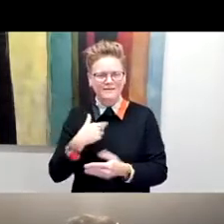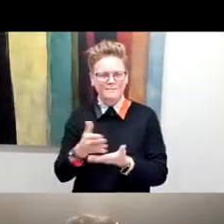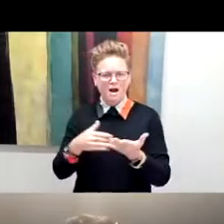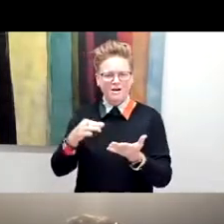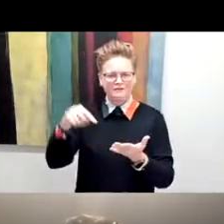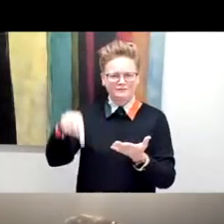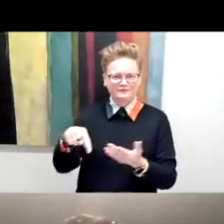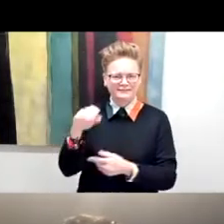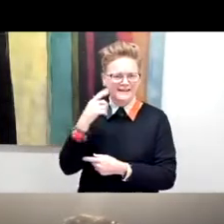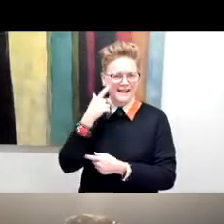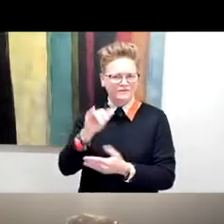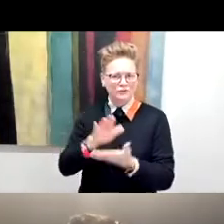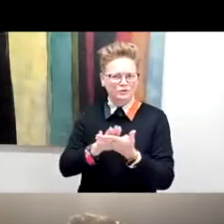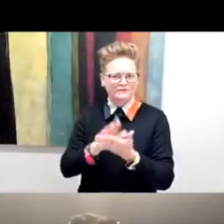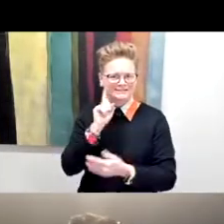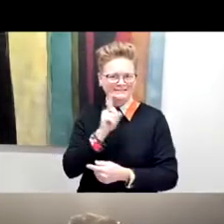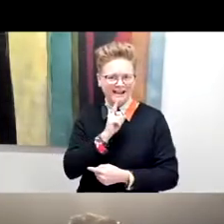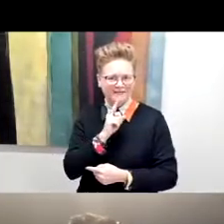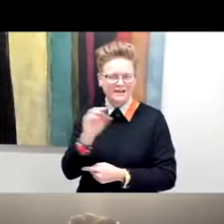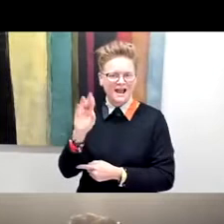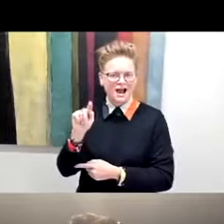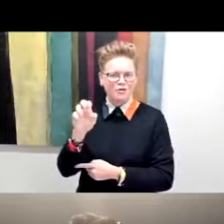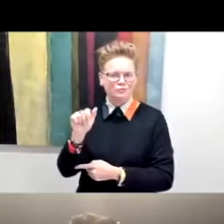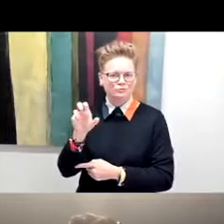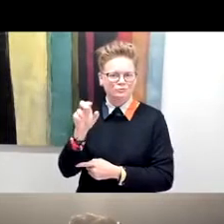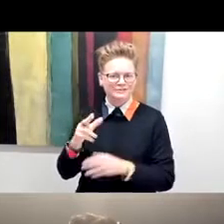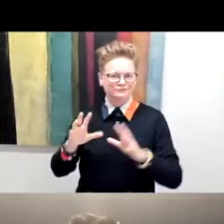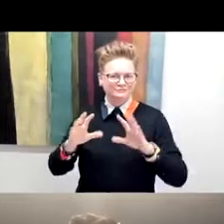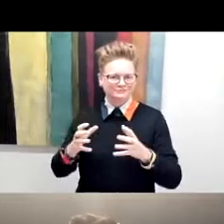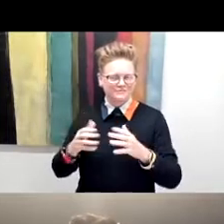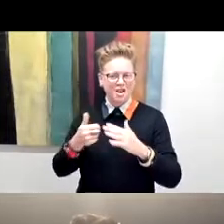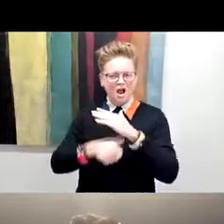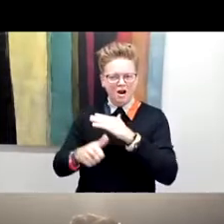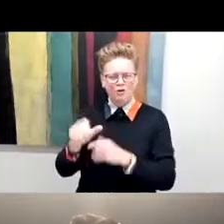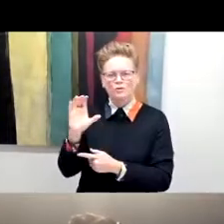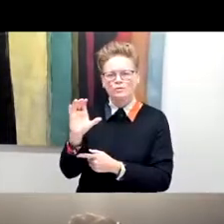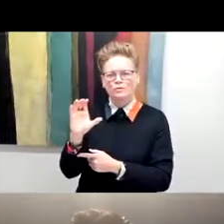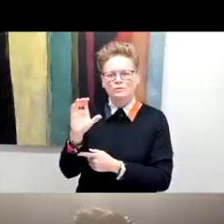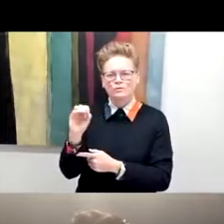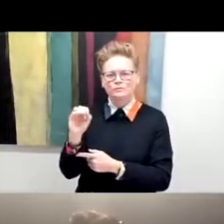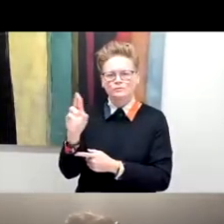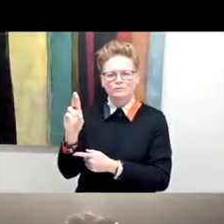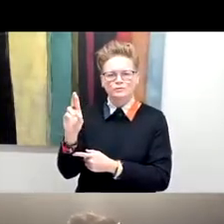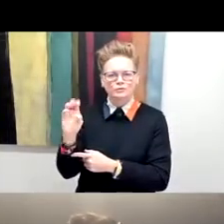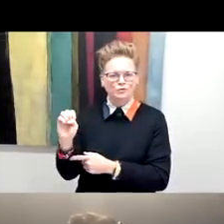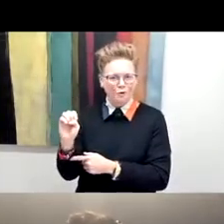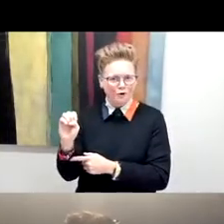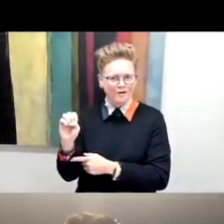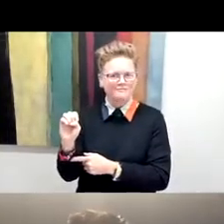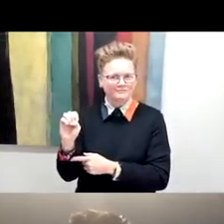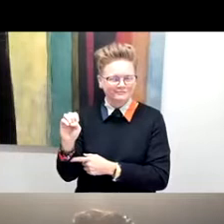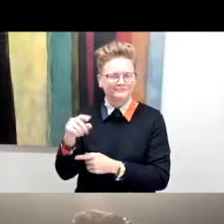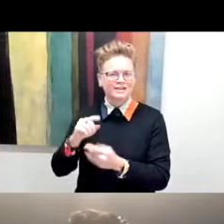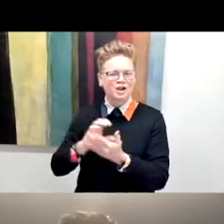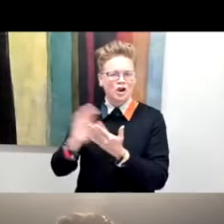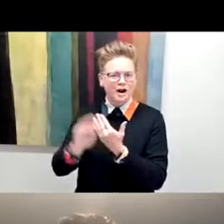Jack, and I am part of the California School for the Deaf outreach group, and that's under